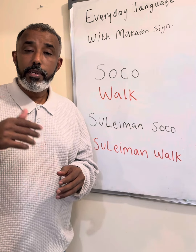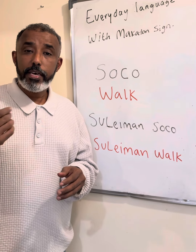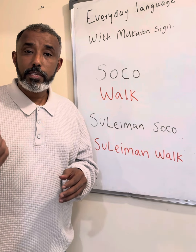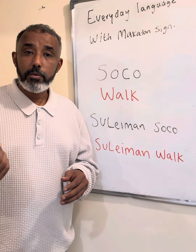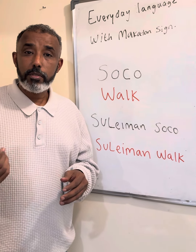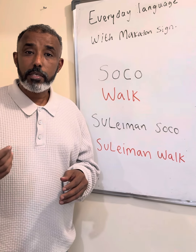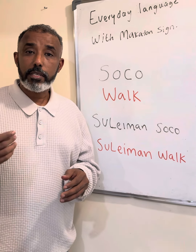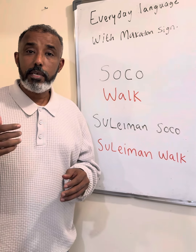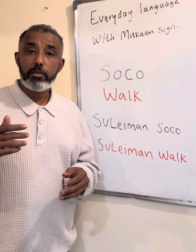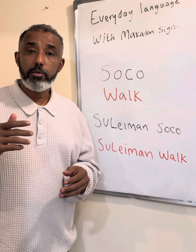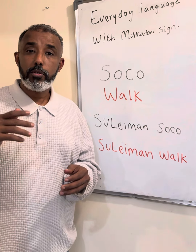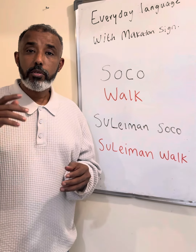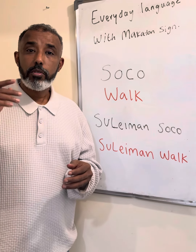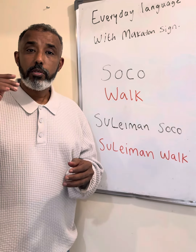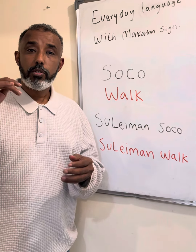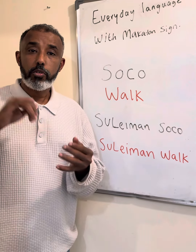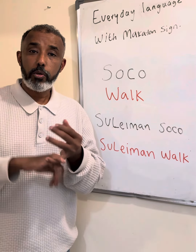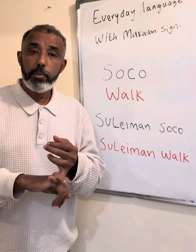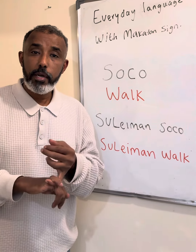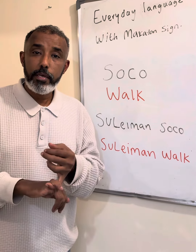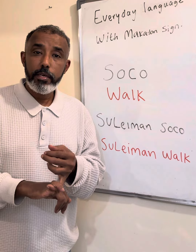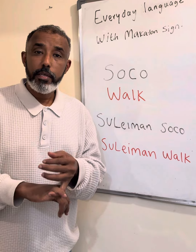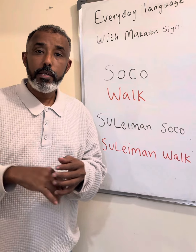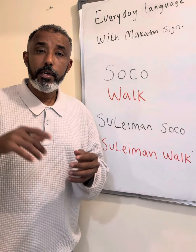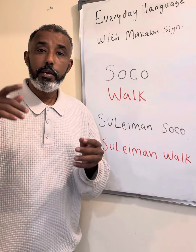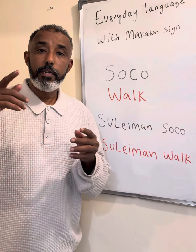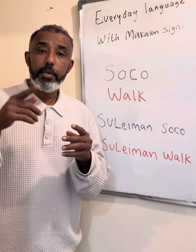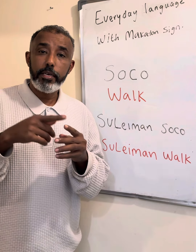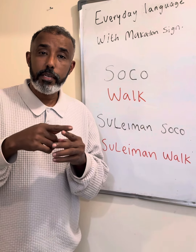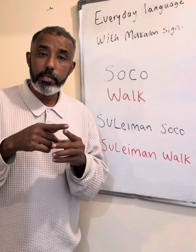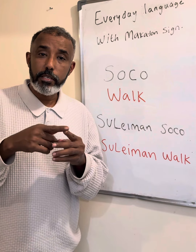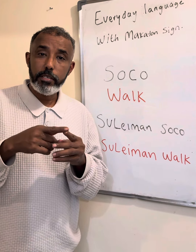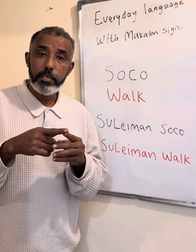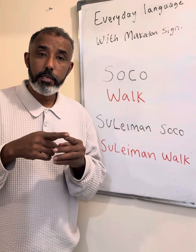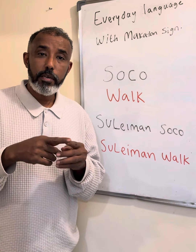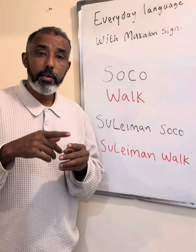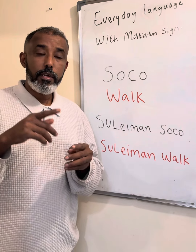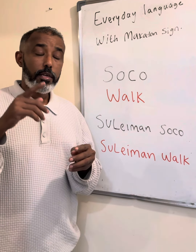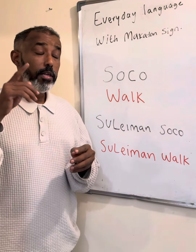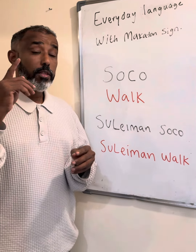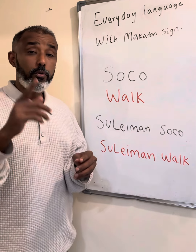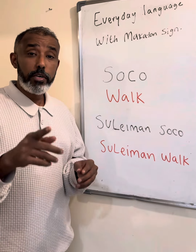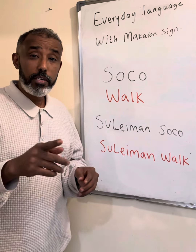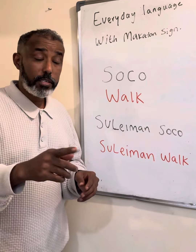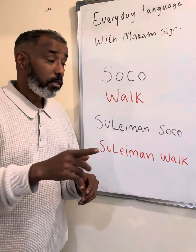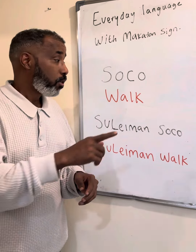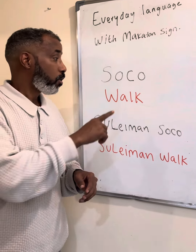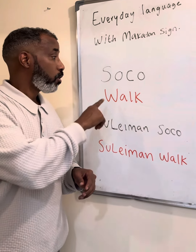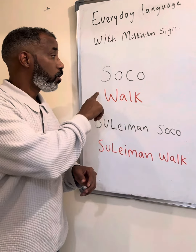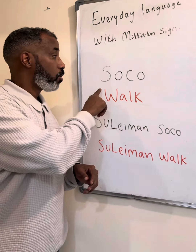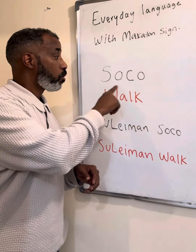next we translate to Somali and English, and the word is